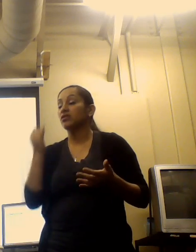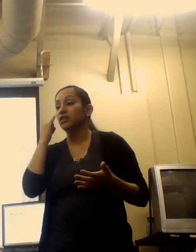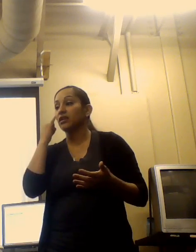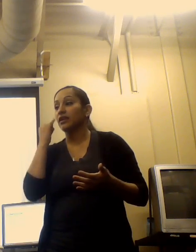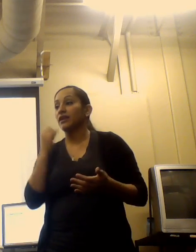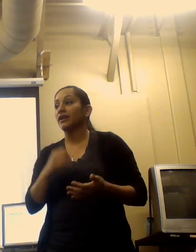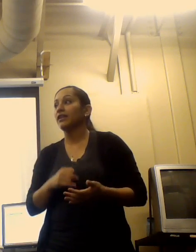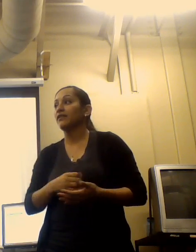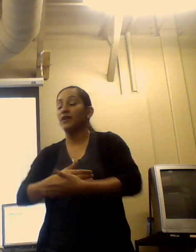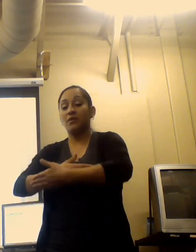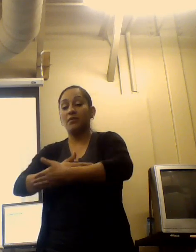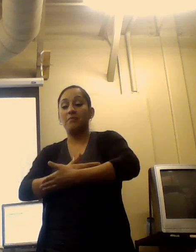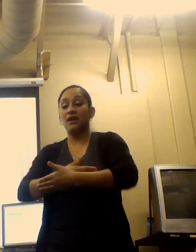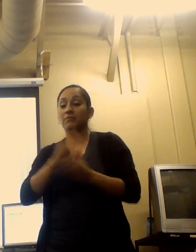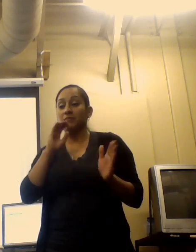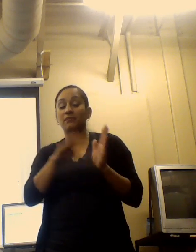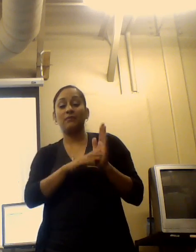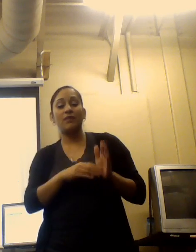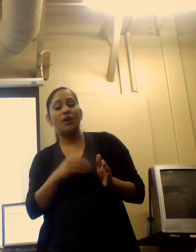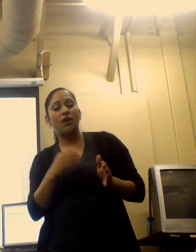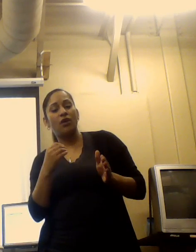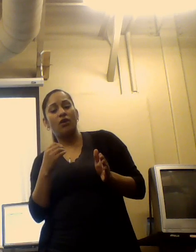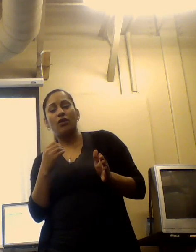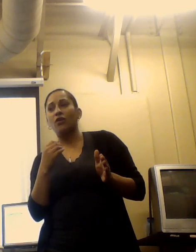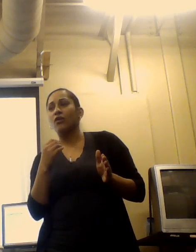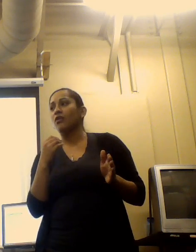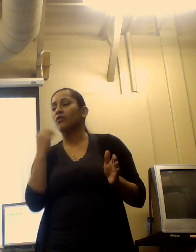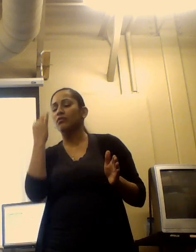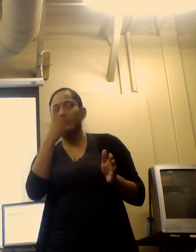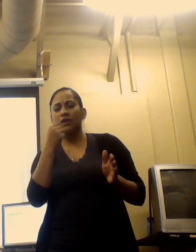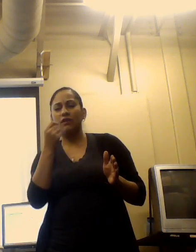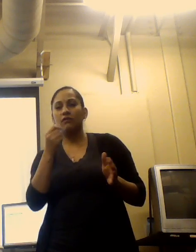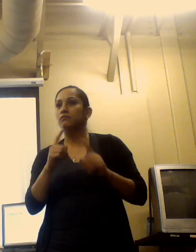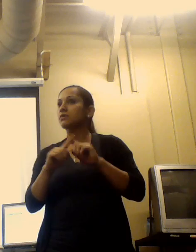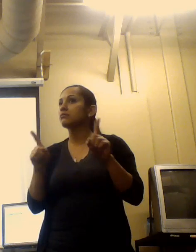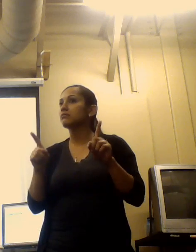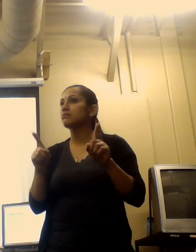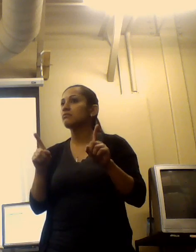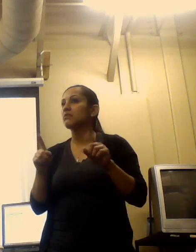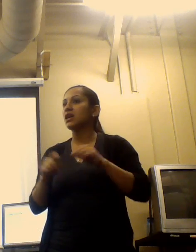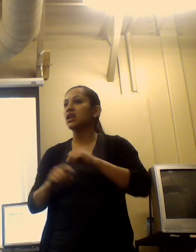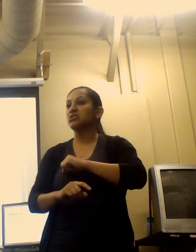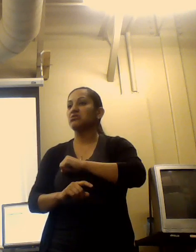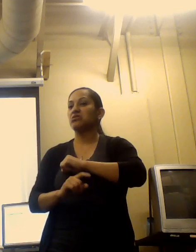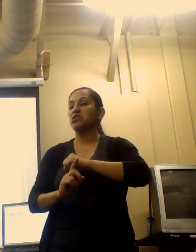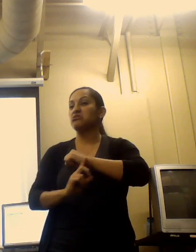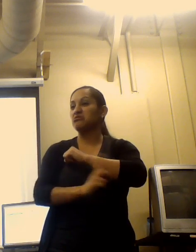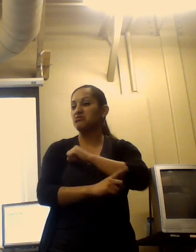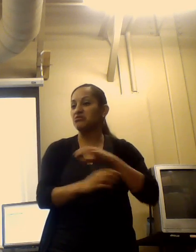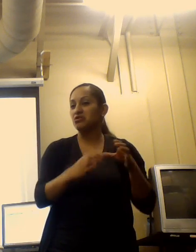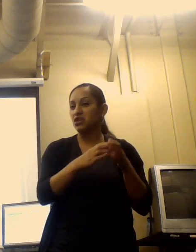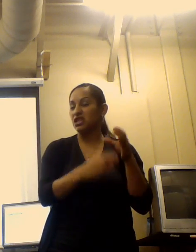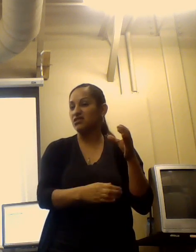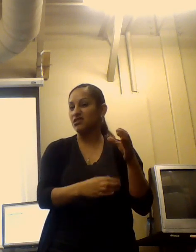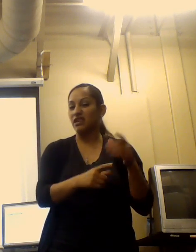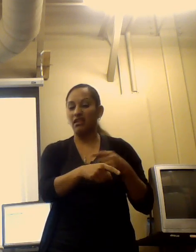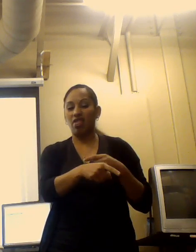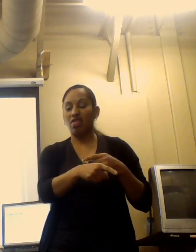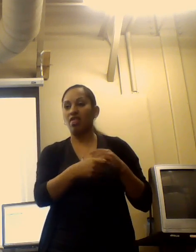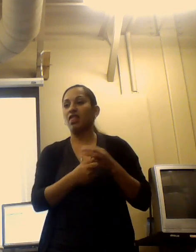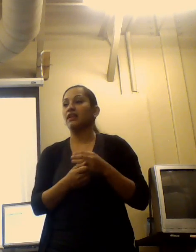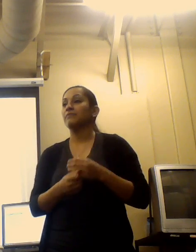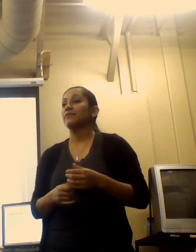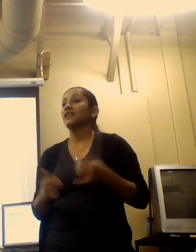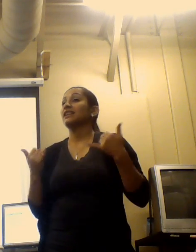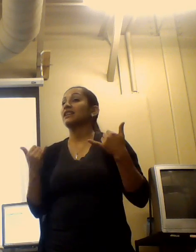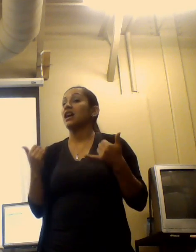right there, and you know, it's just this idea, and like maybe if I just stepped from like here over to here, now the trash can's not